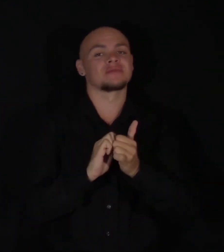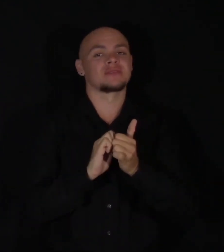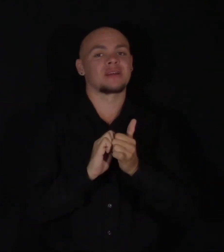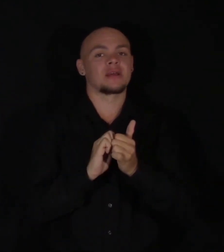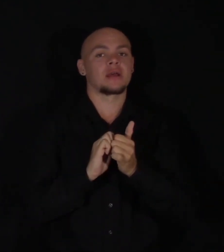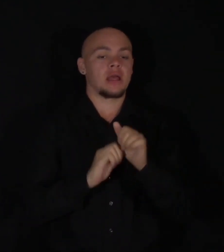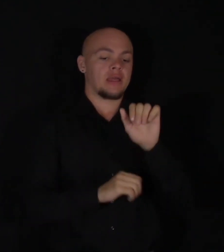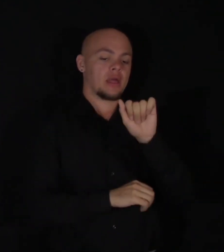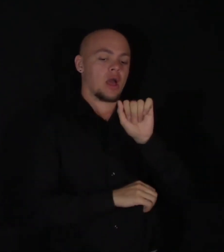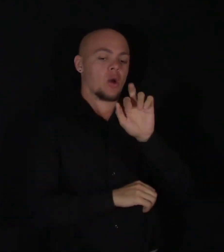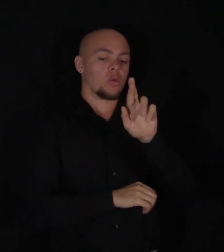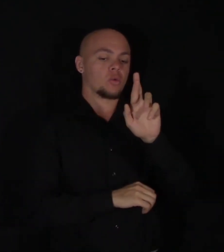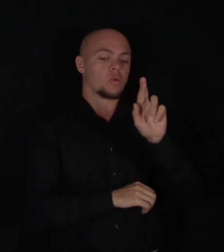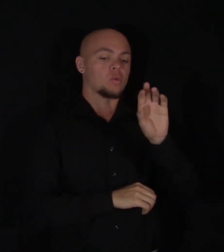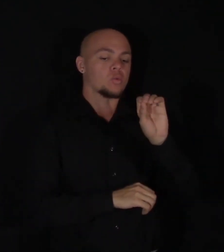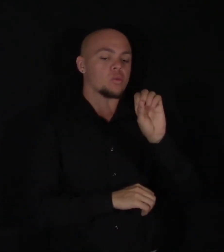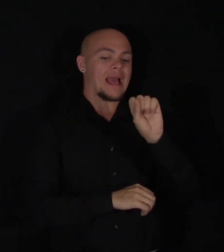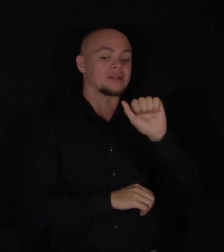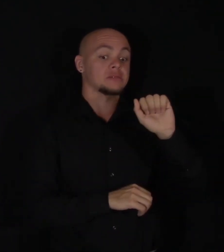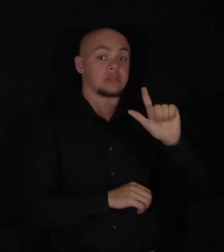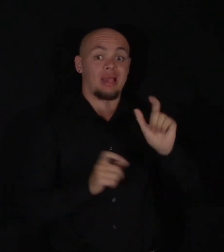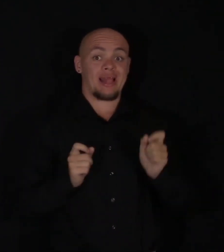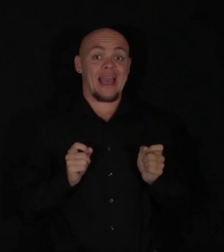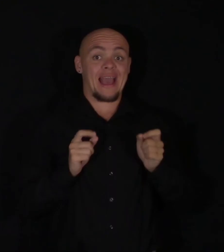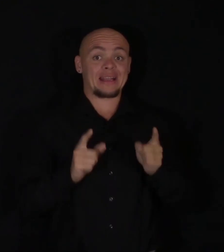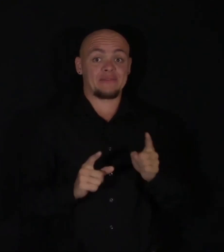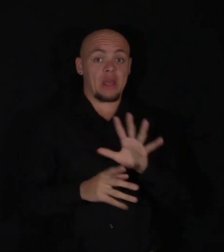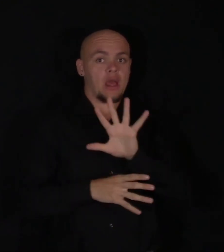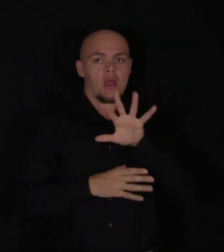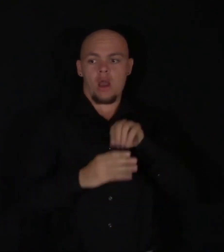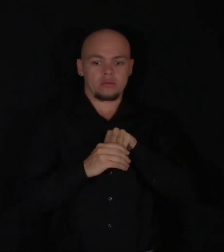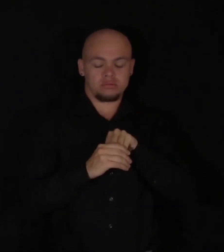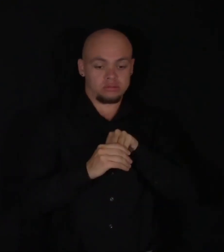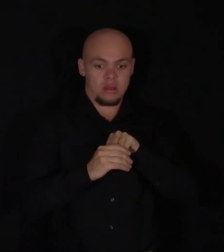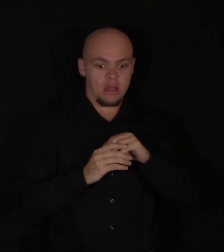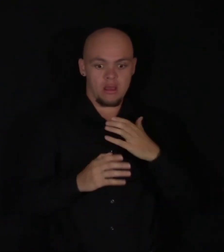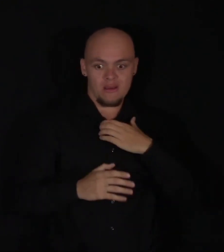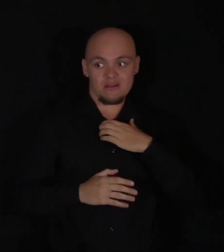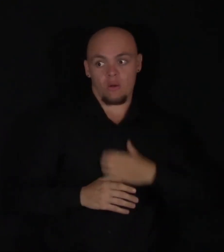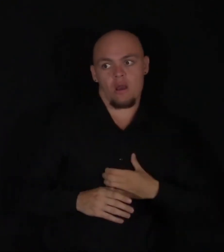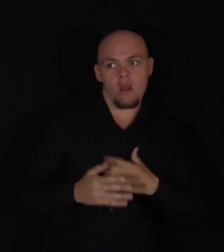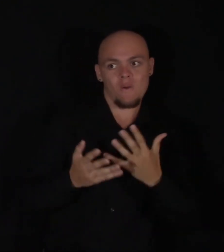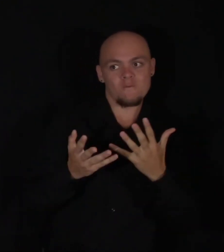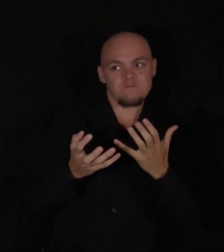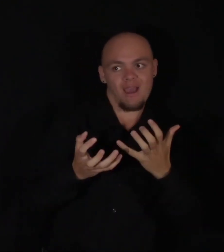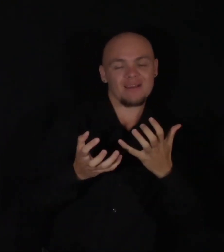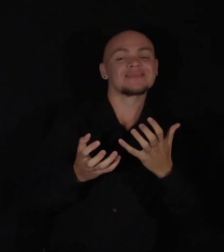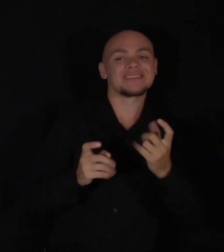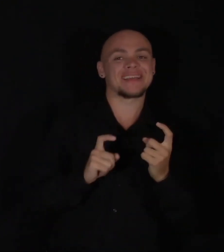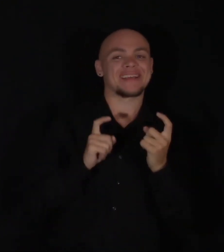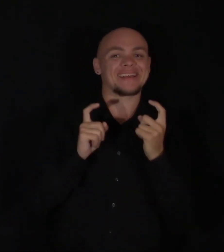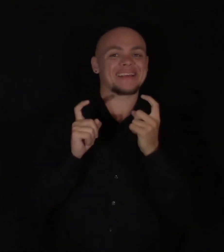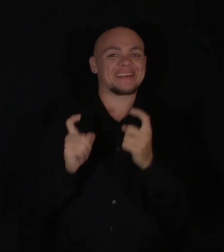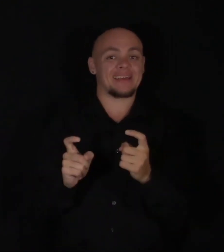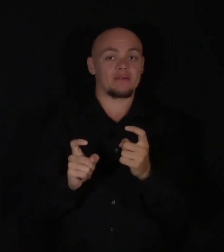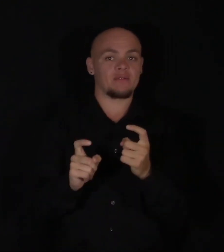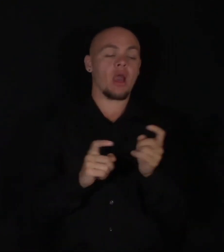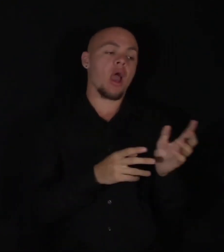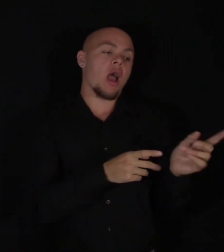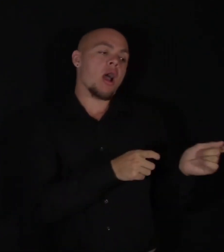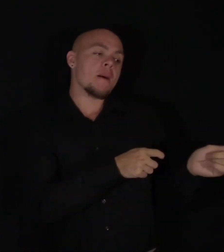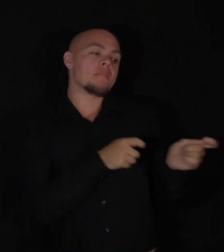the arousal, waking up in them the desire to give you what you want and luring it